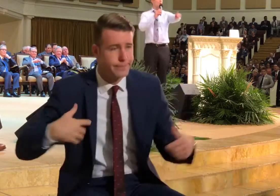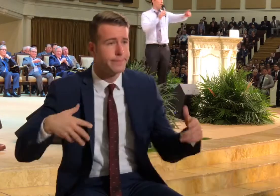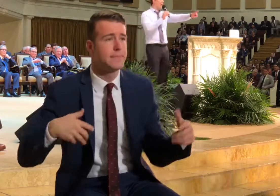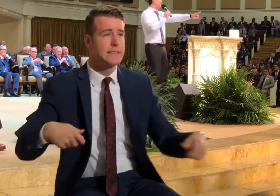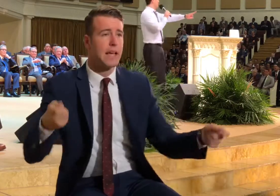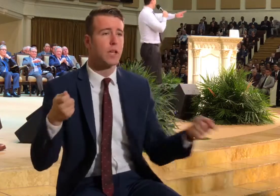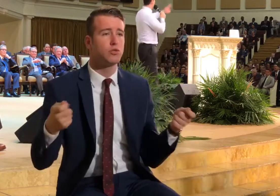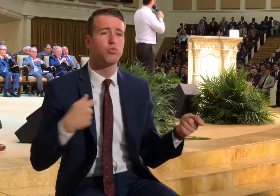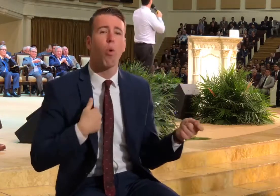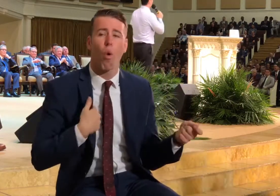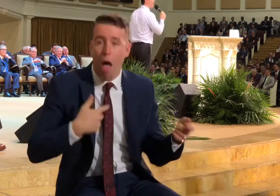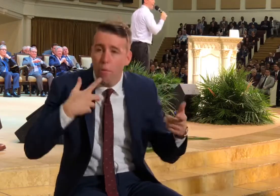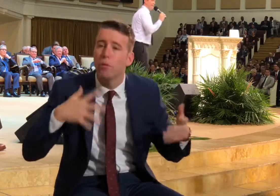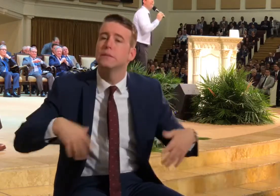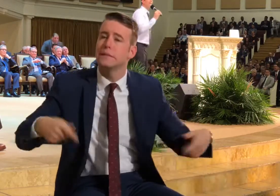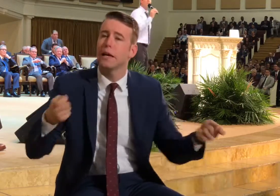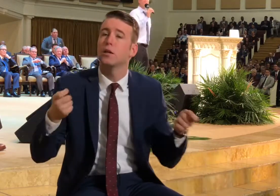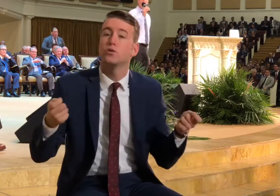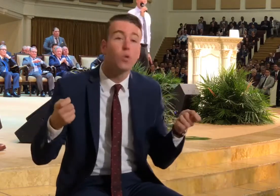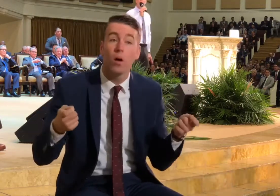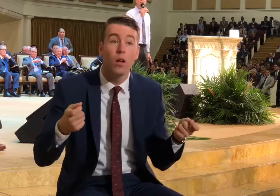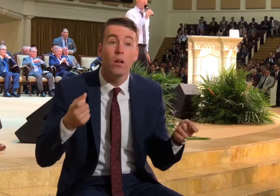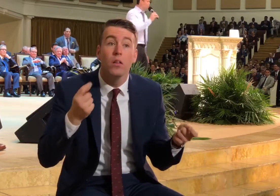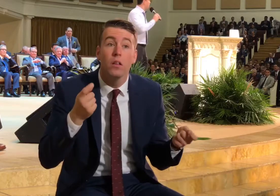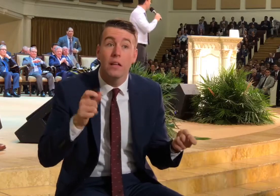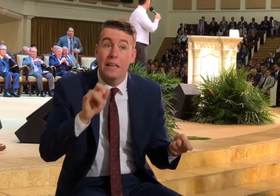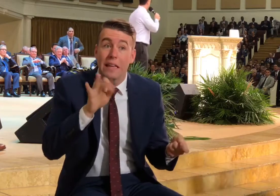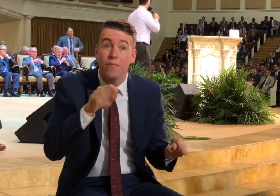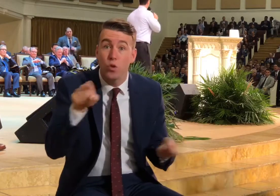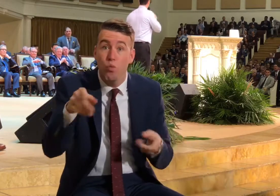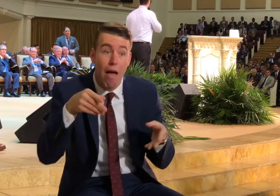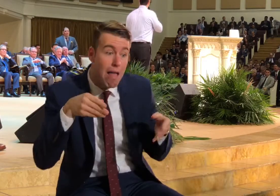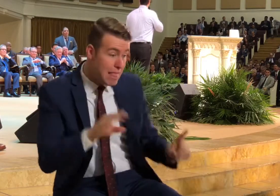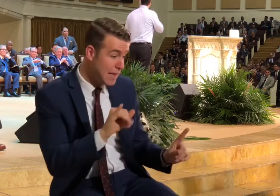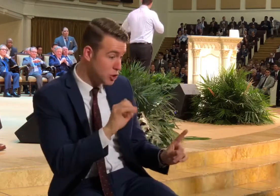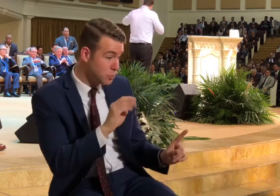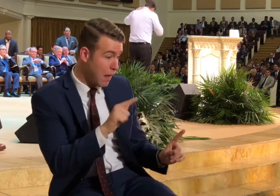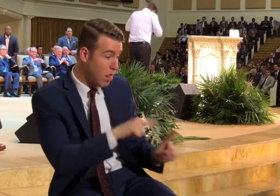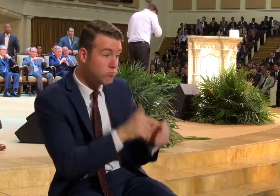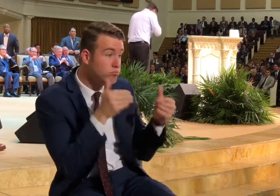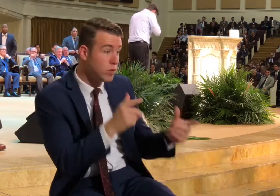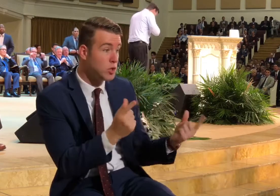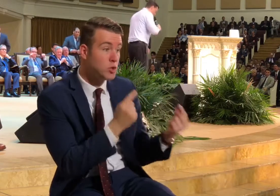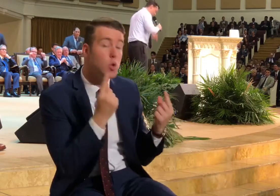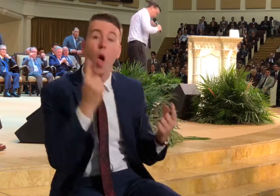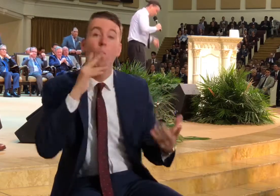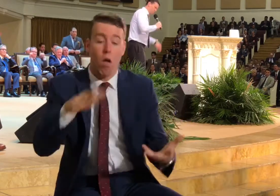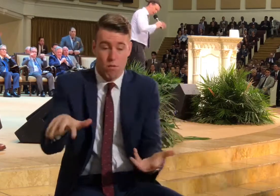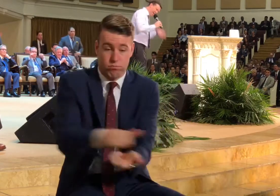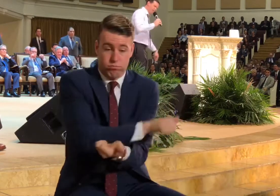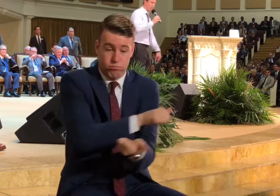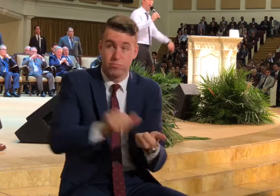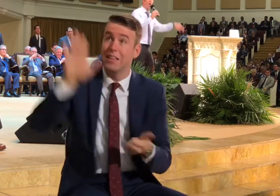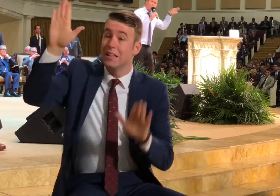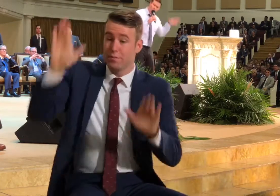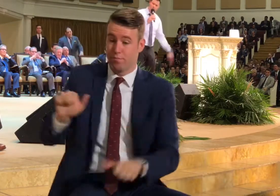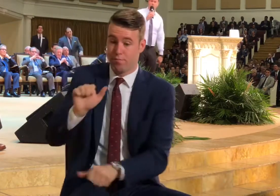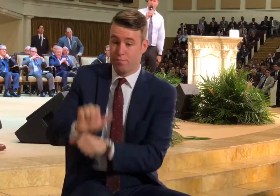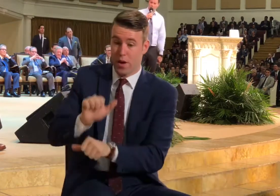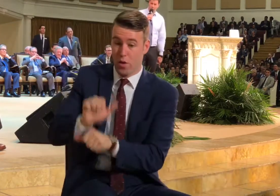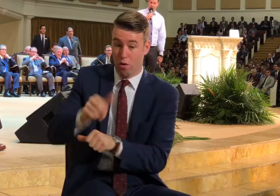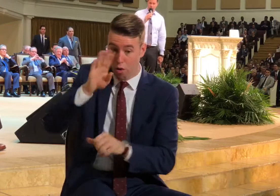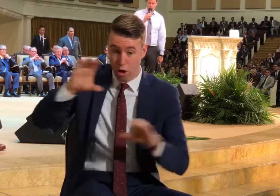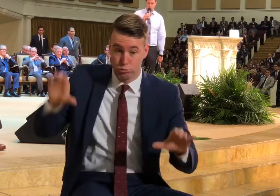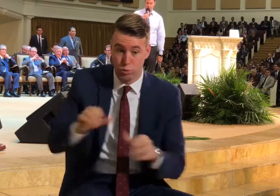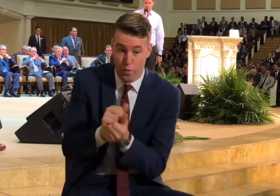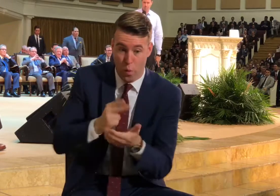take over. I'm going to take over. And if you let Ishmael have his way, he will shut down the supernatural work of